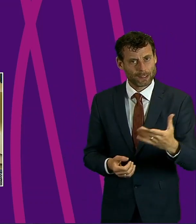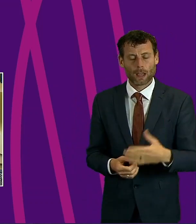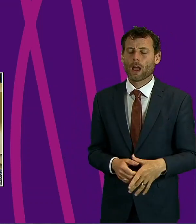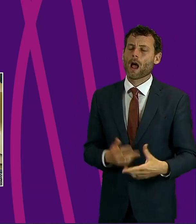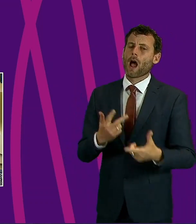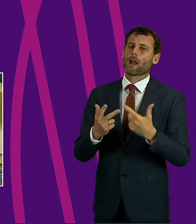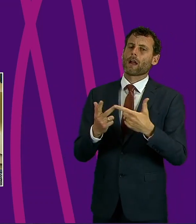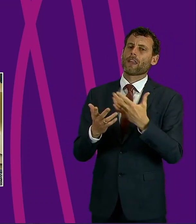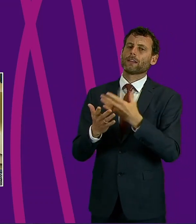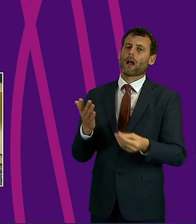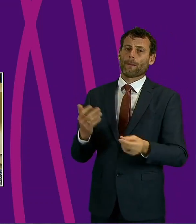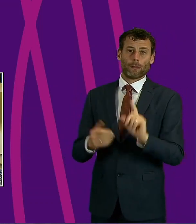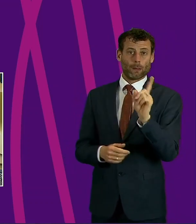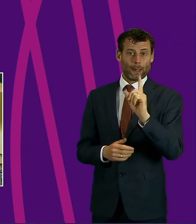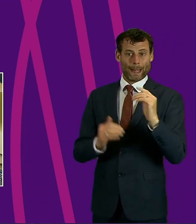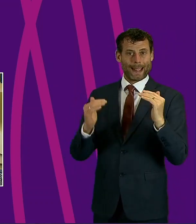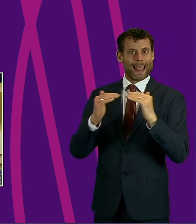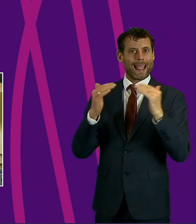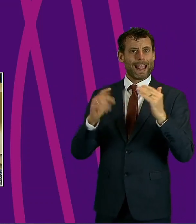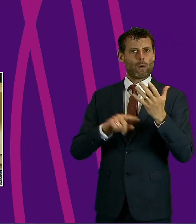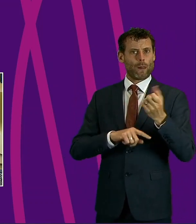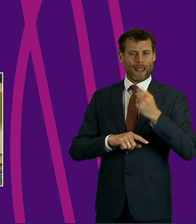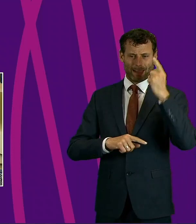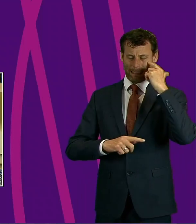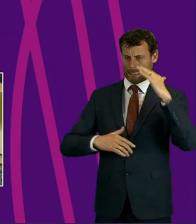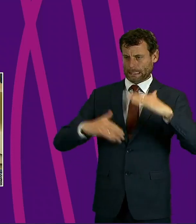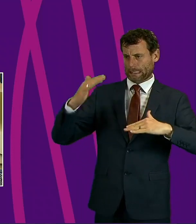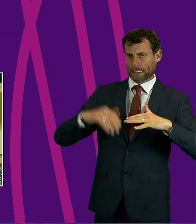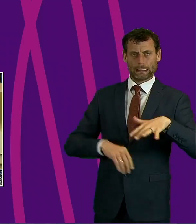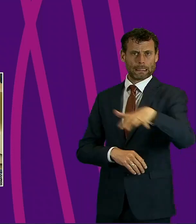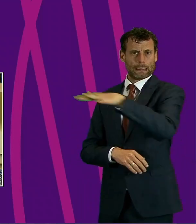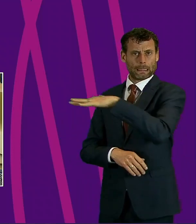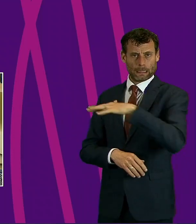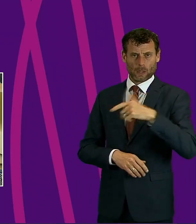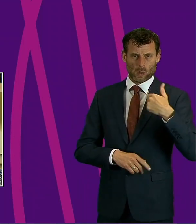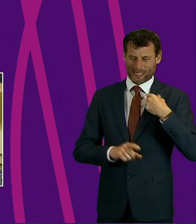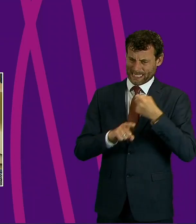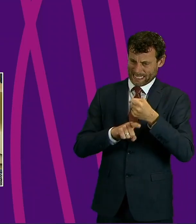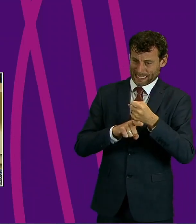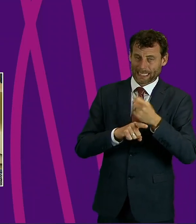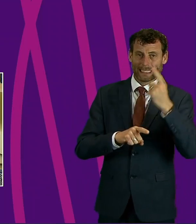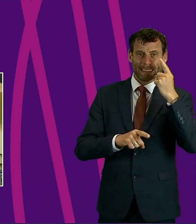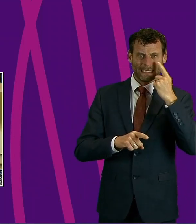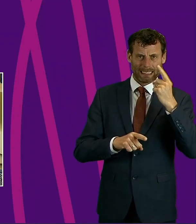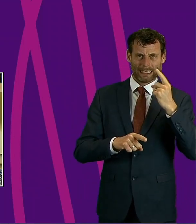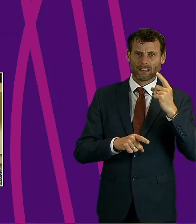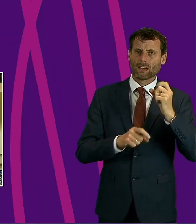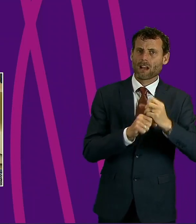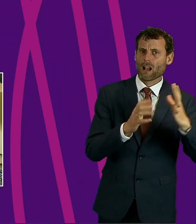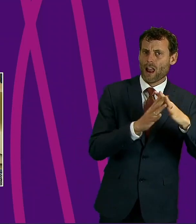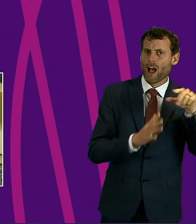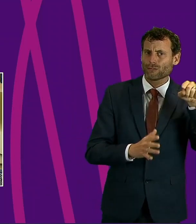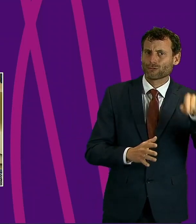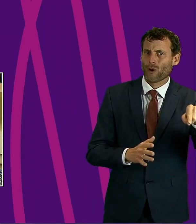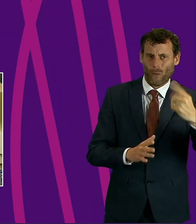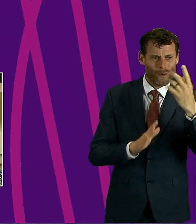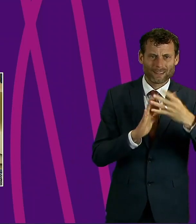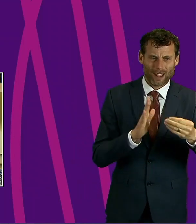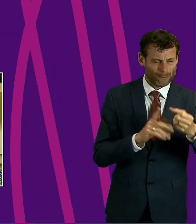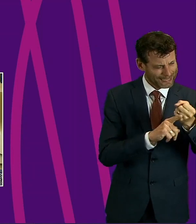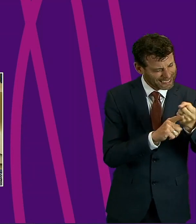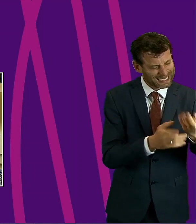the long-running equal pay injustice resolved in Glasgow and in other parts of Scotland was so important in recent times.